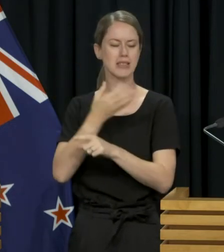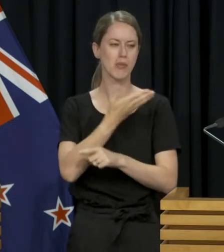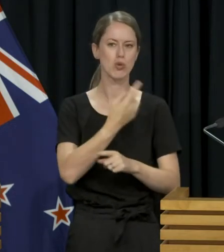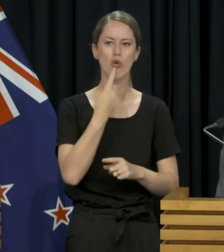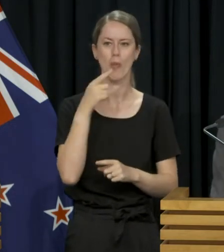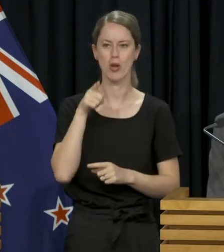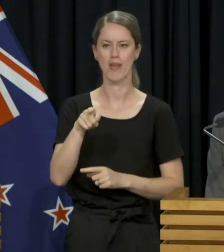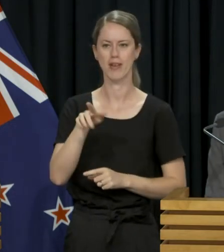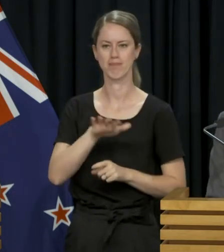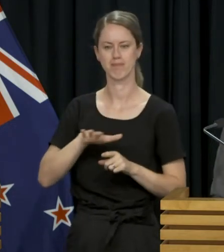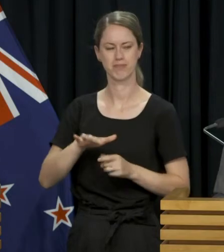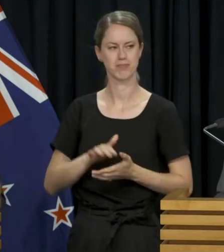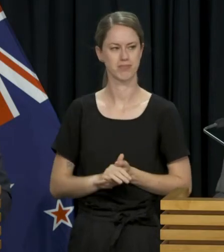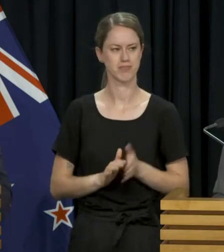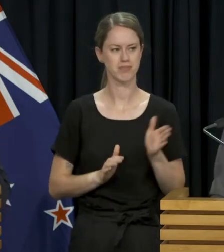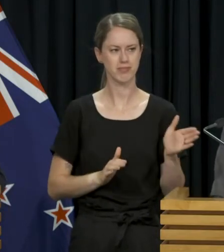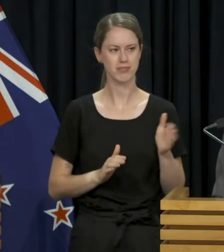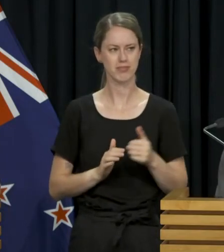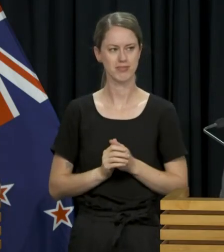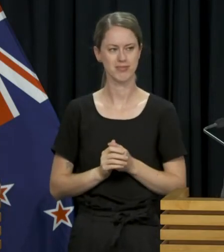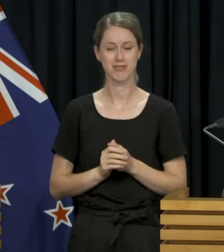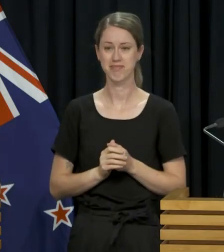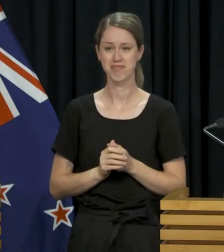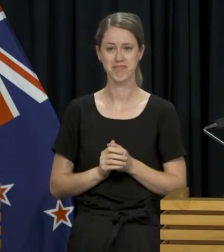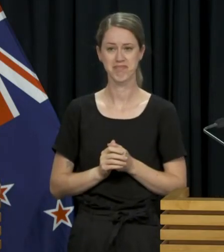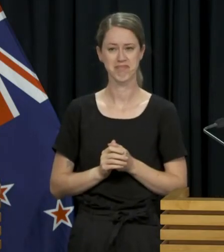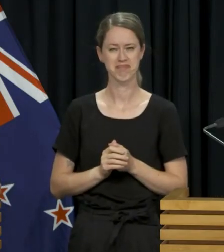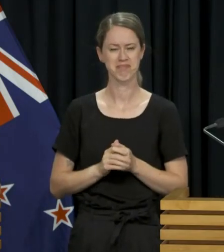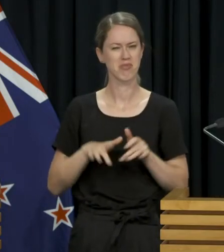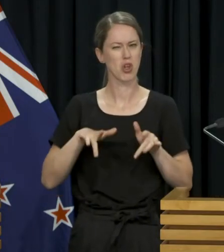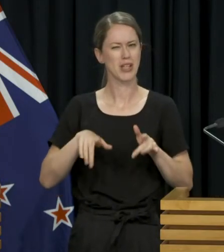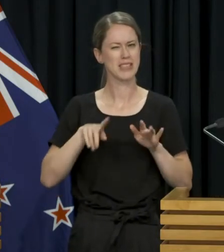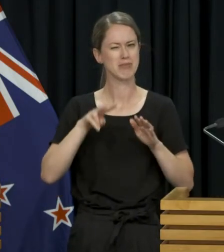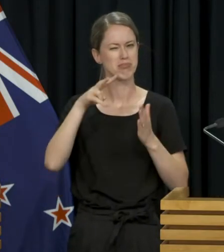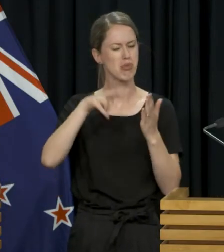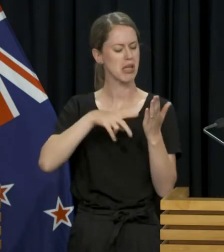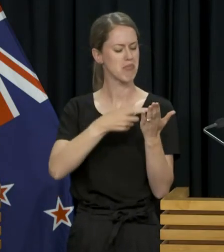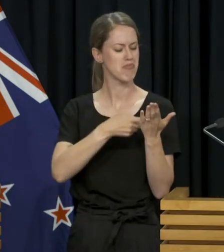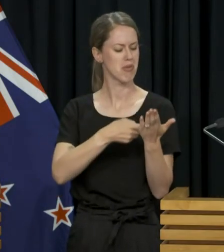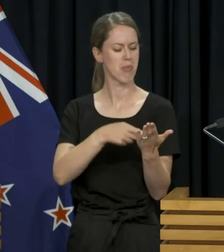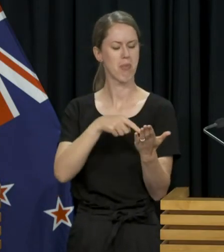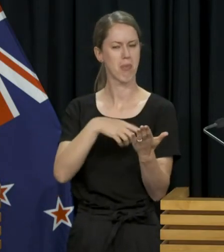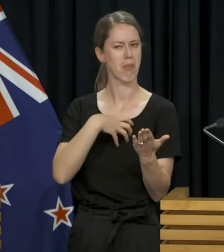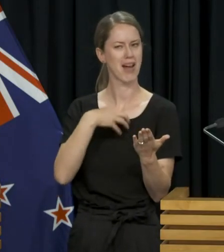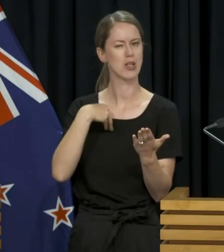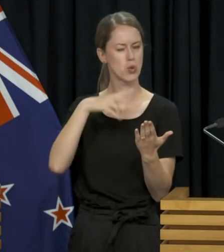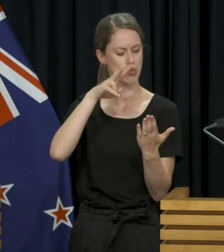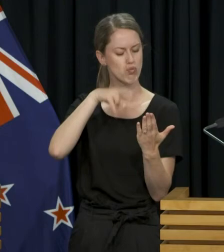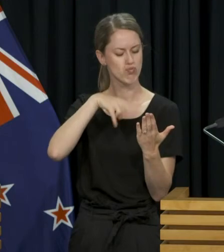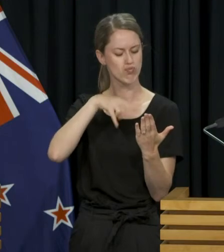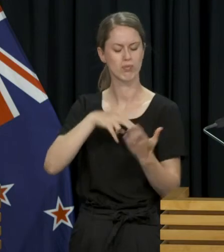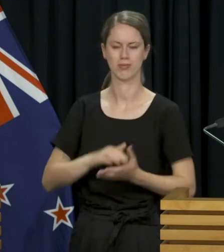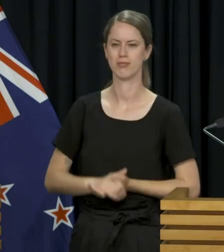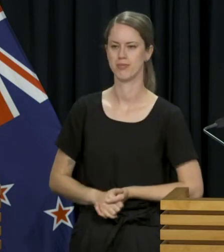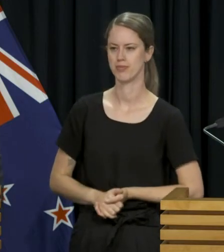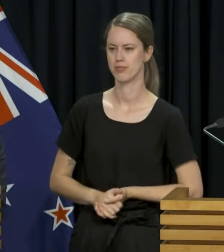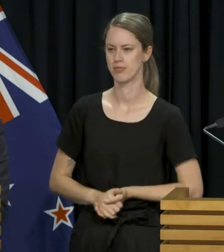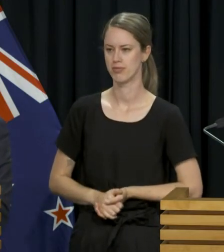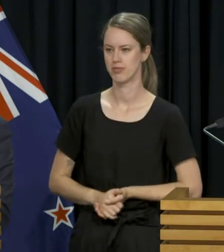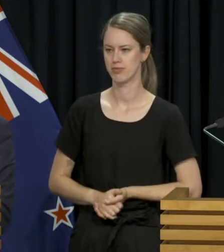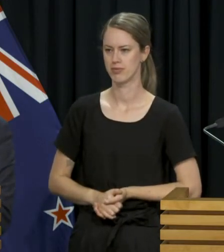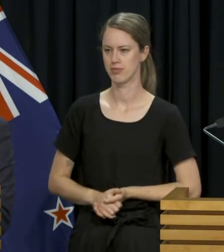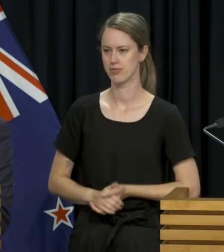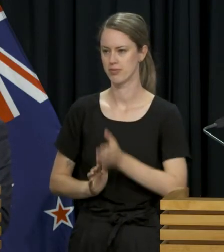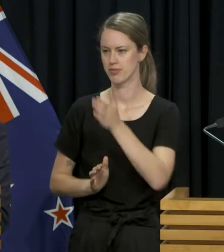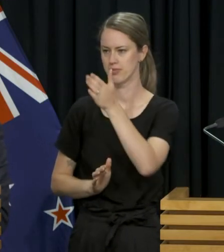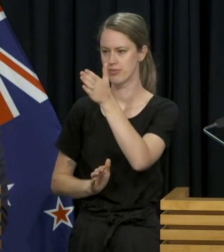to comment on that as well. I haven't seen the recommendation here, but so I'd need to have a look at it. Right at the beginning,